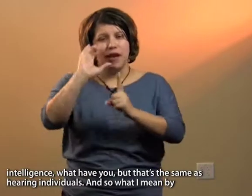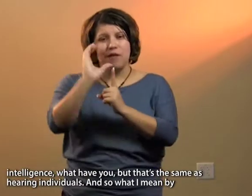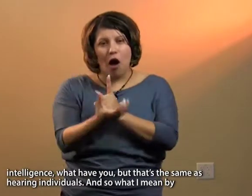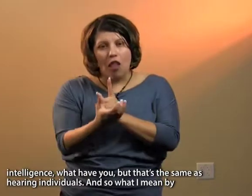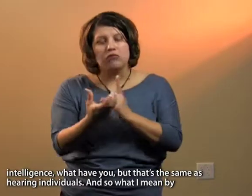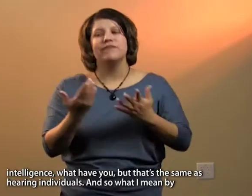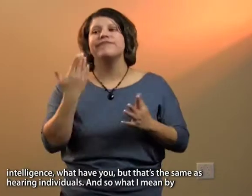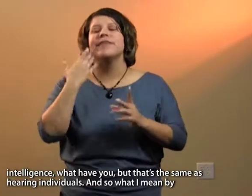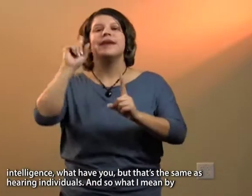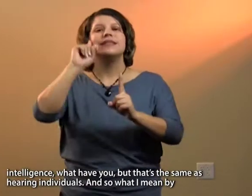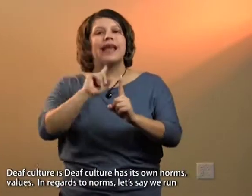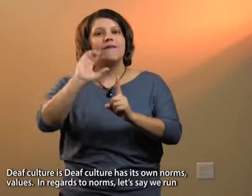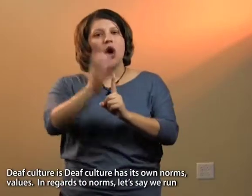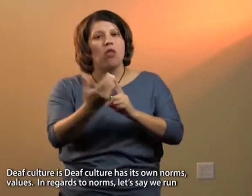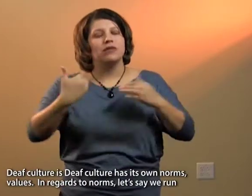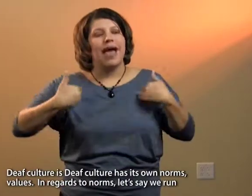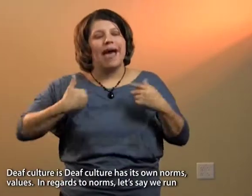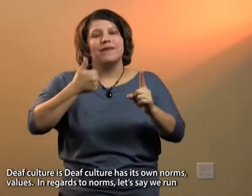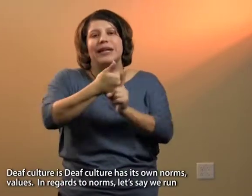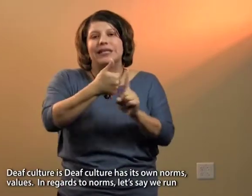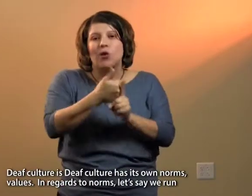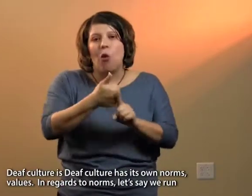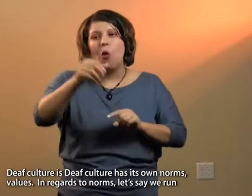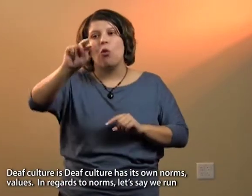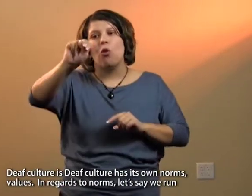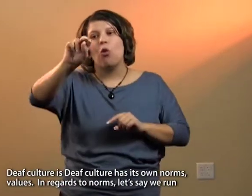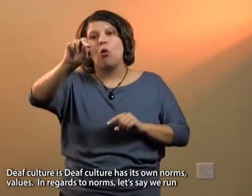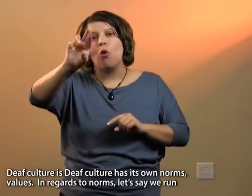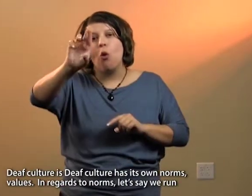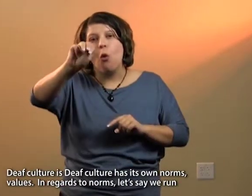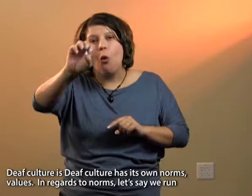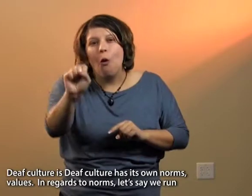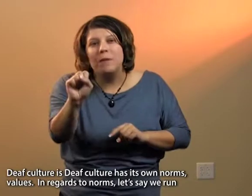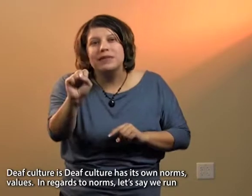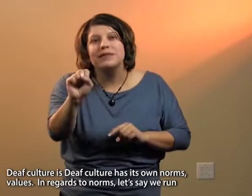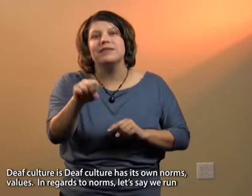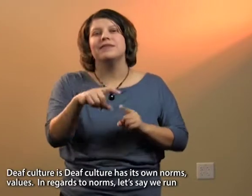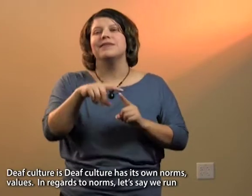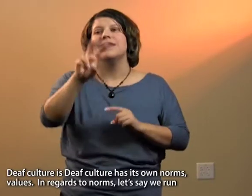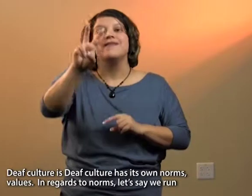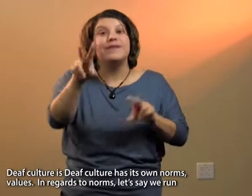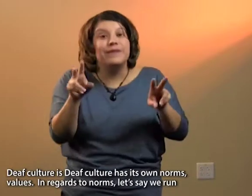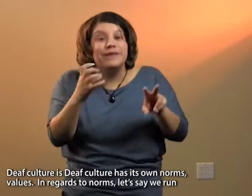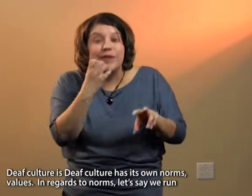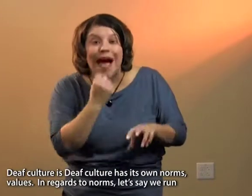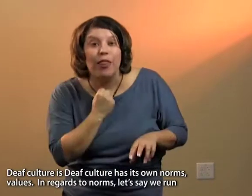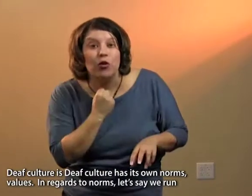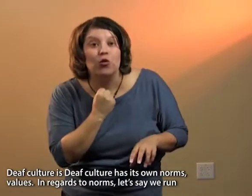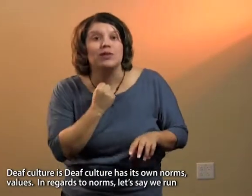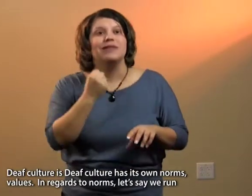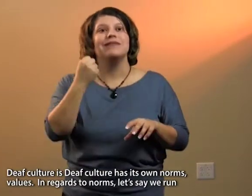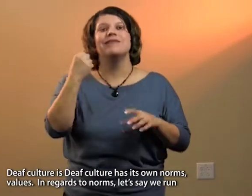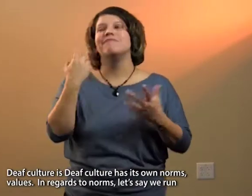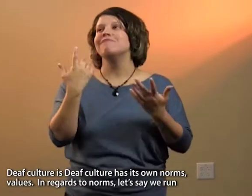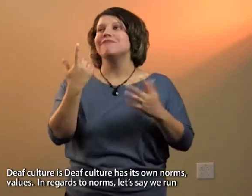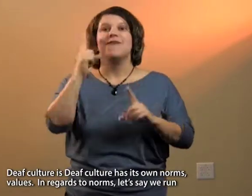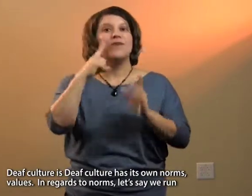and so what i mean by deaf culture is deaf culture has its own norms values